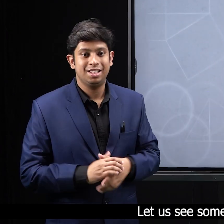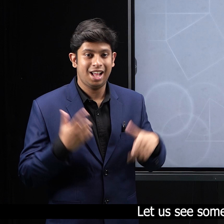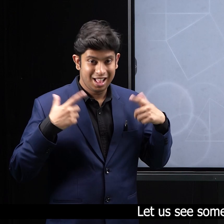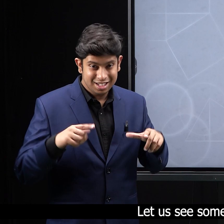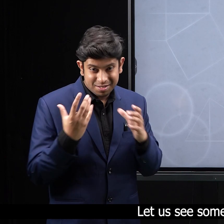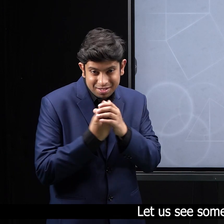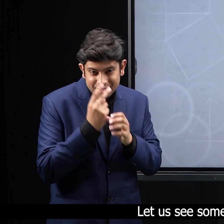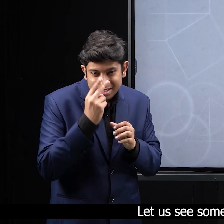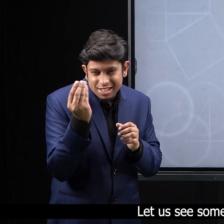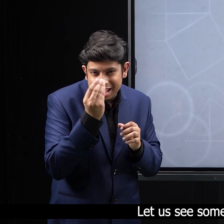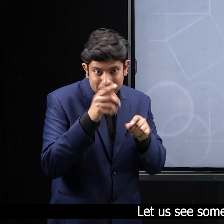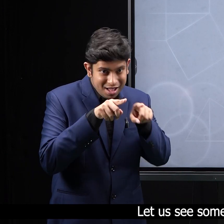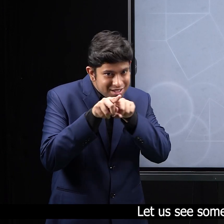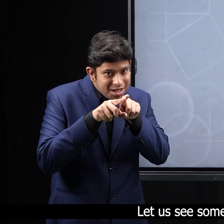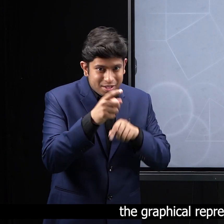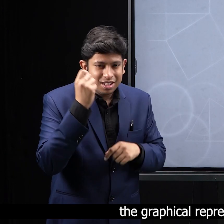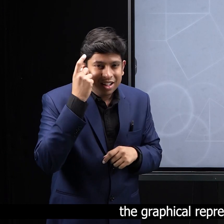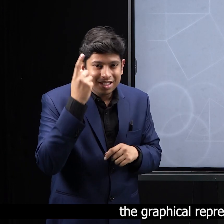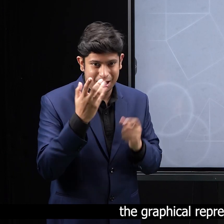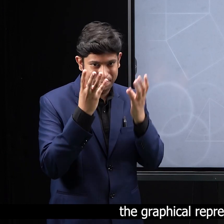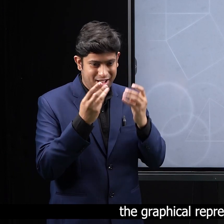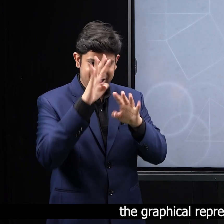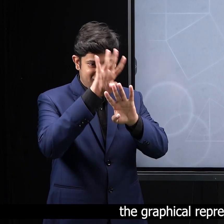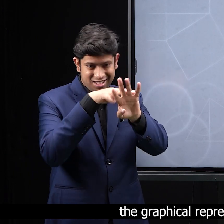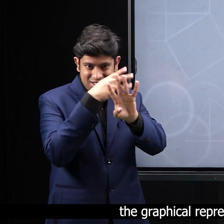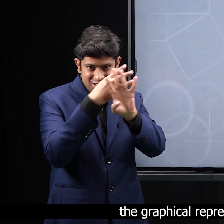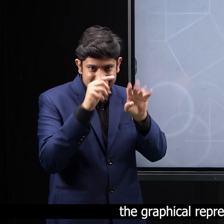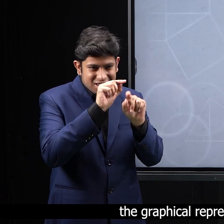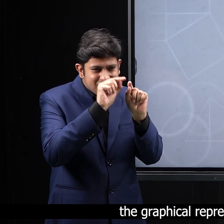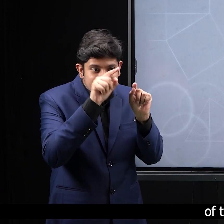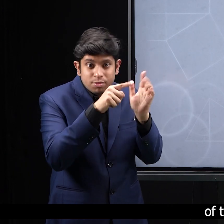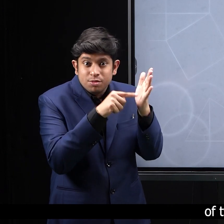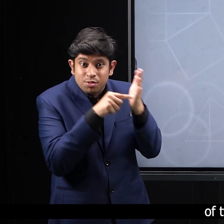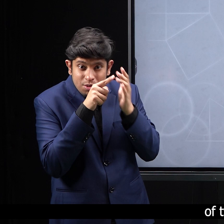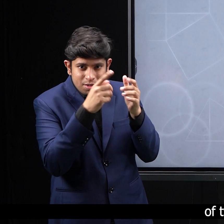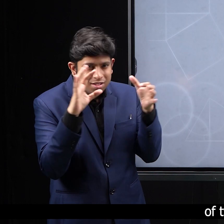Let us see some examples to understand the graphical representation of linear equations of two variables.